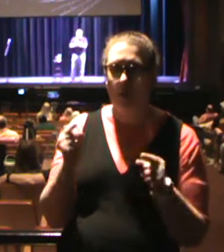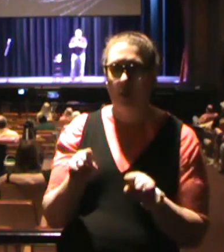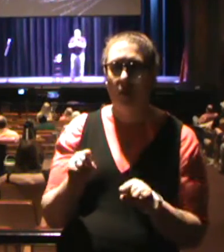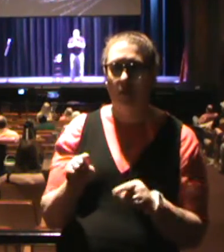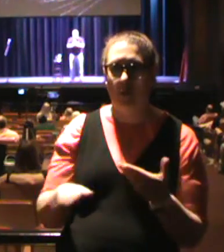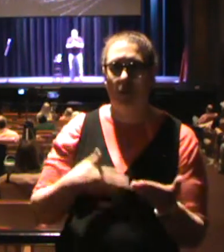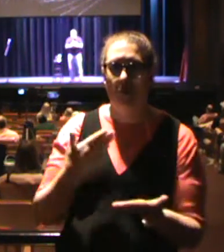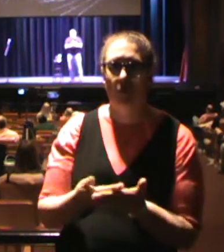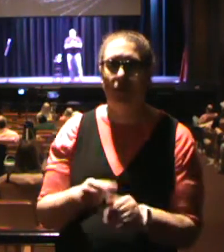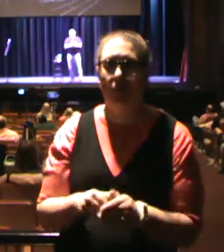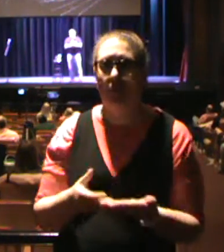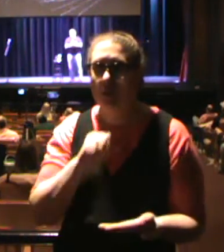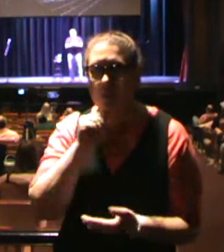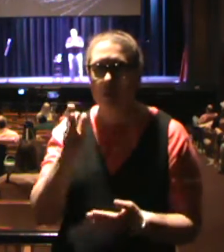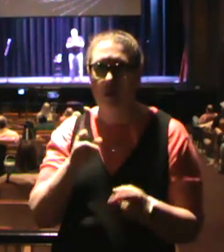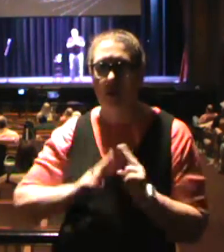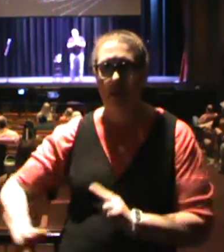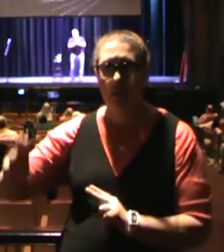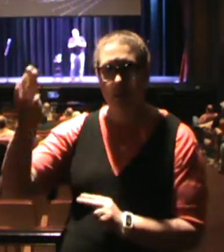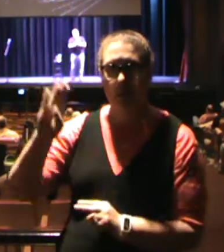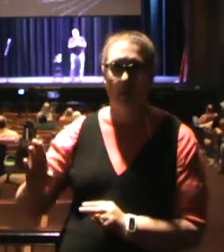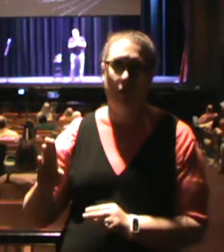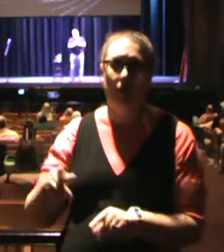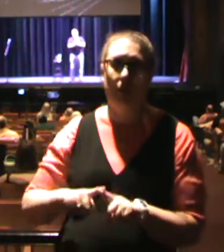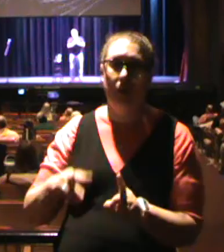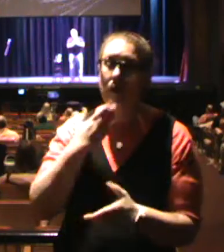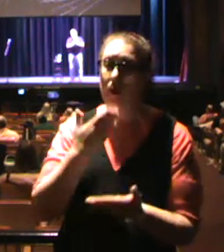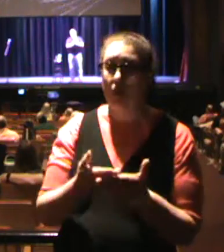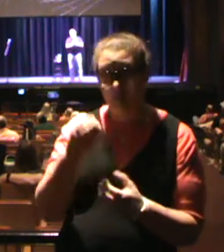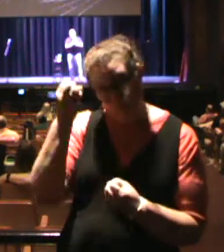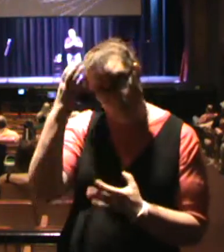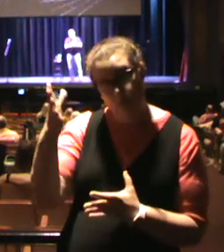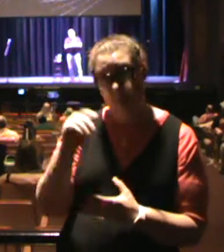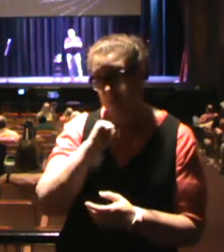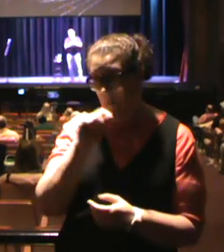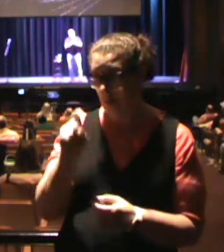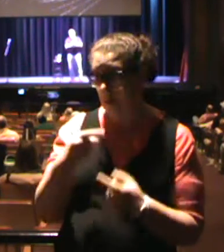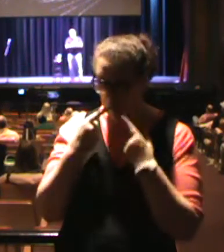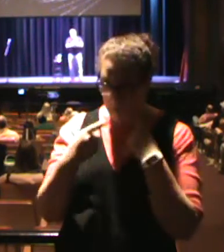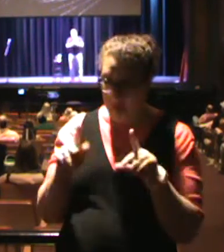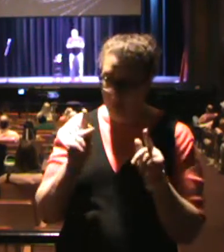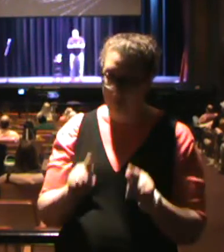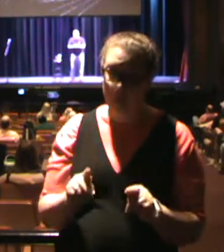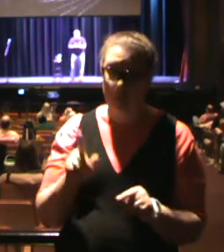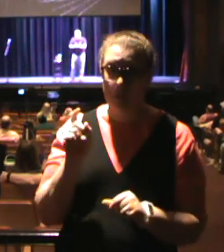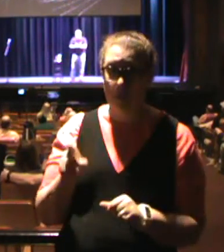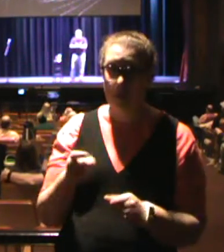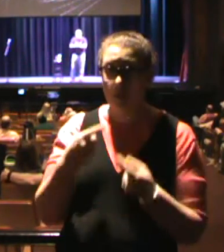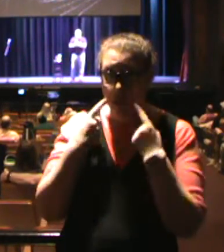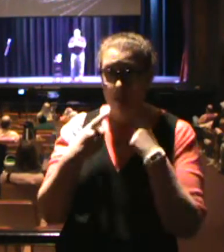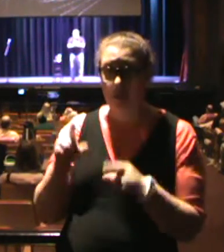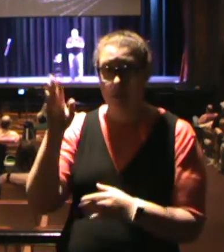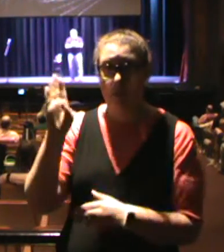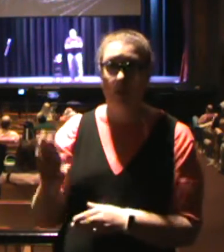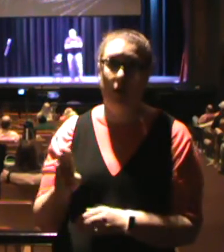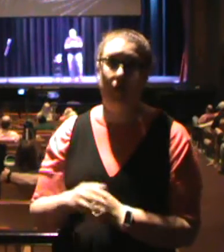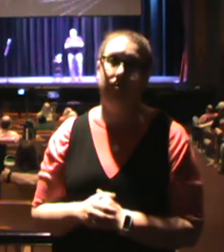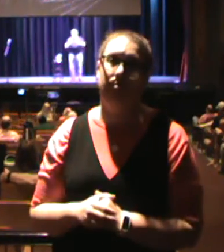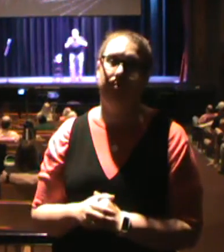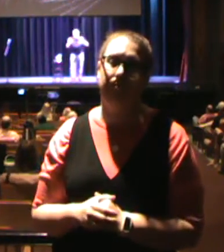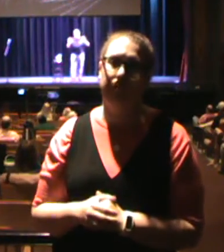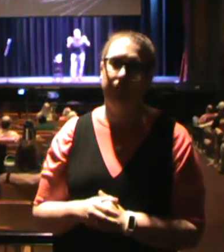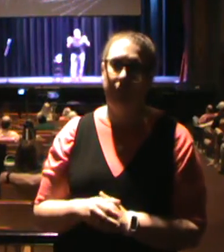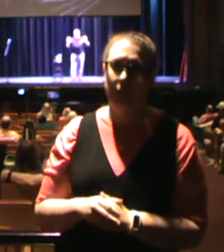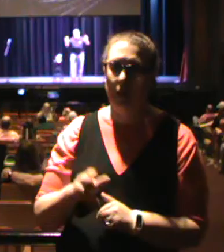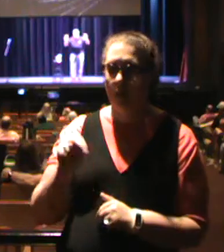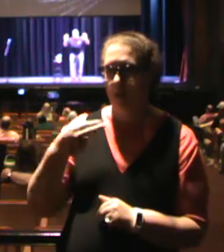with things that don't honor God. The good news is, you don't have to answer to people. You have to answer to God. Nehemiah shows us